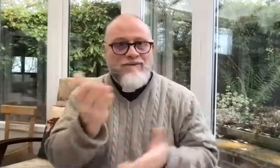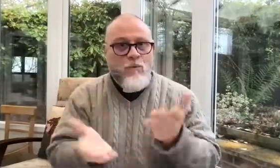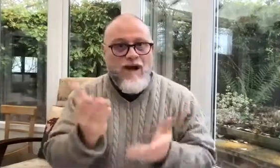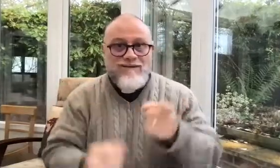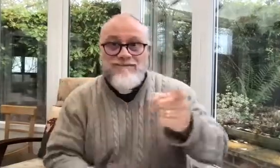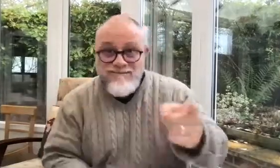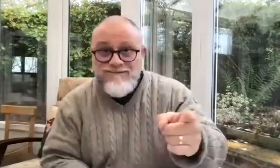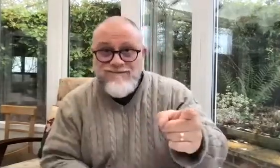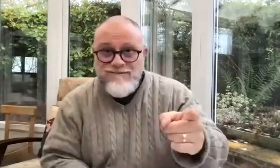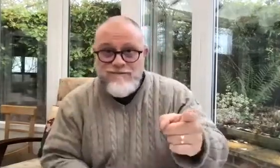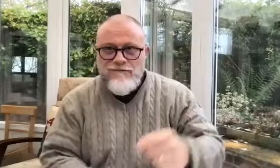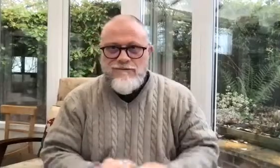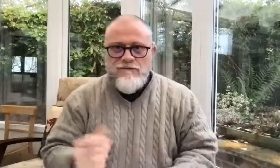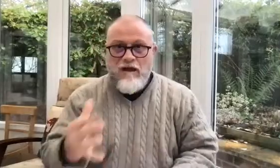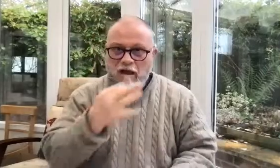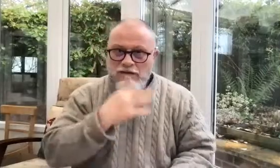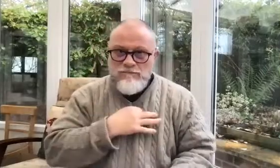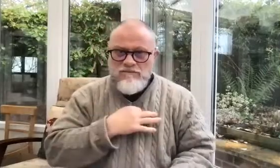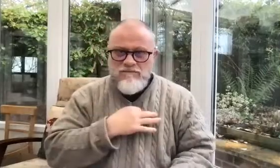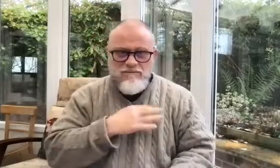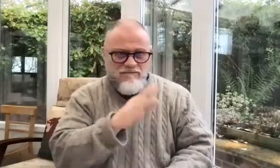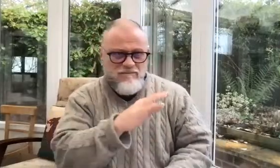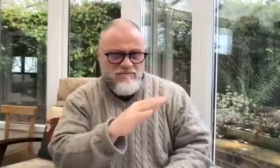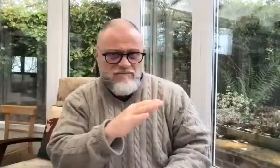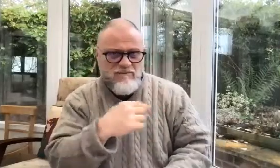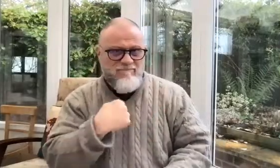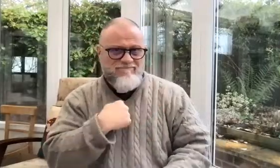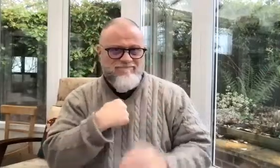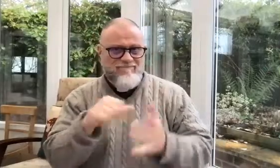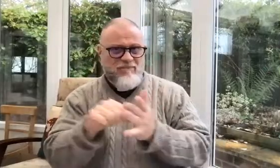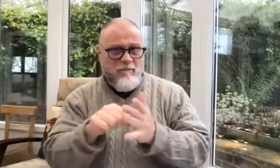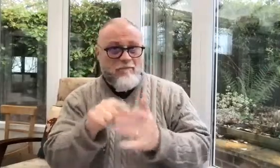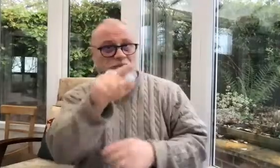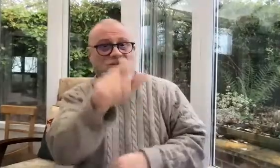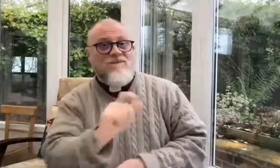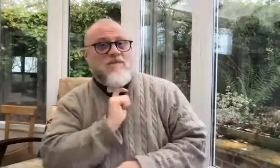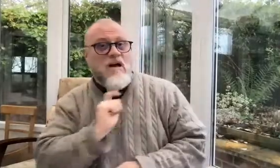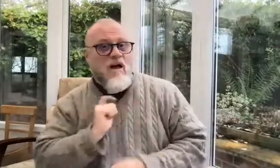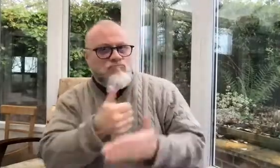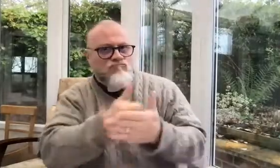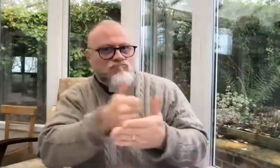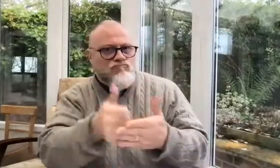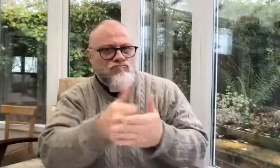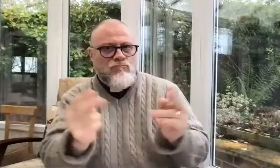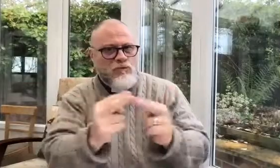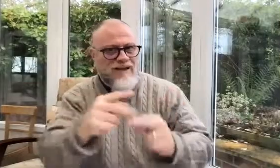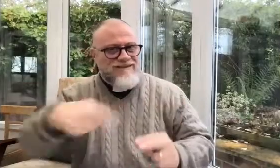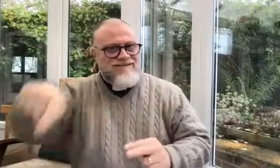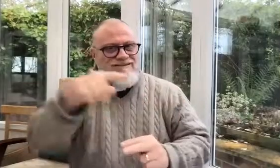lives on the Isle of Wight. And she asked me that they have a problem because they've got a